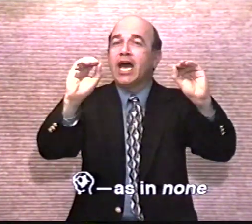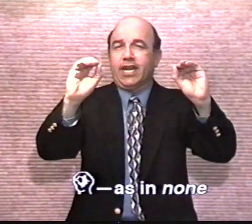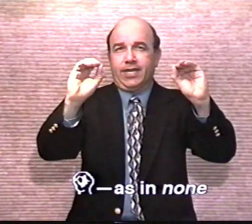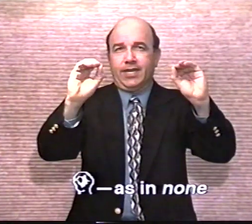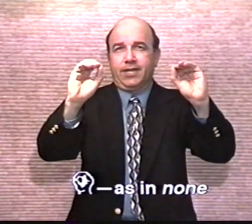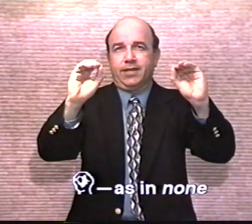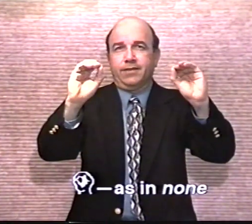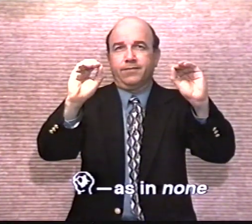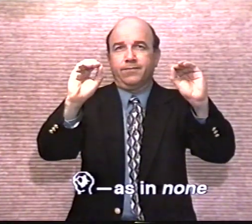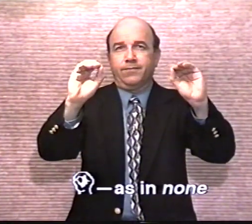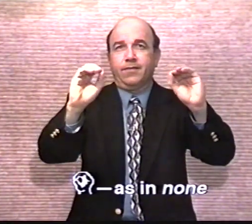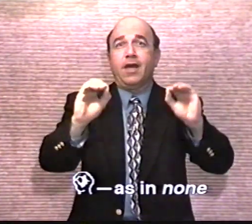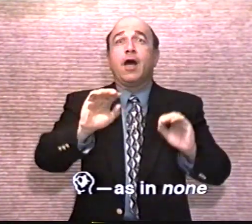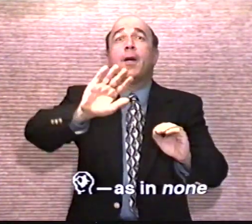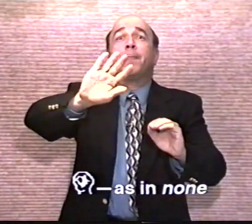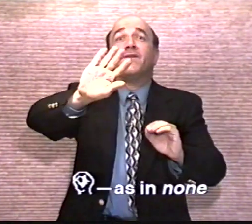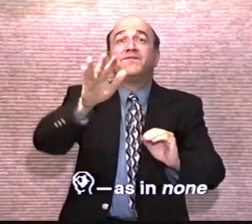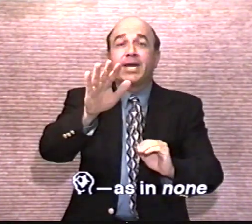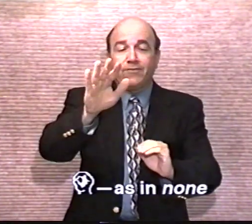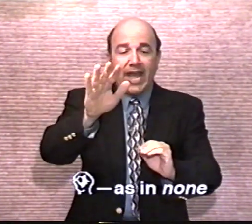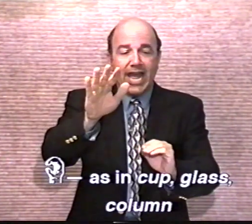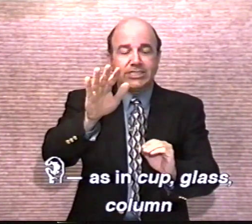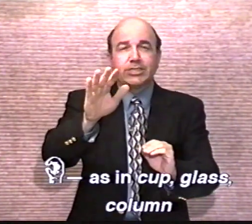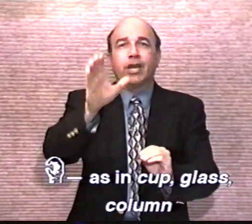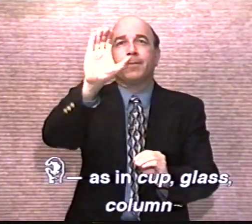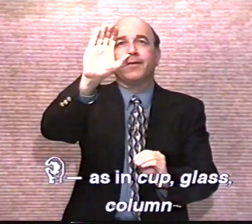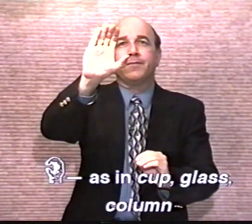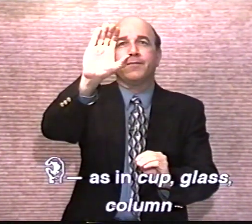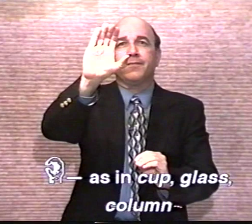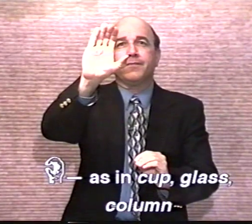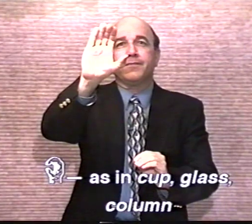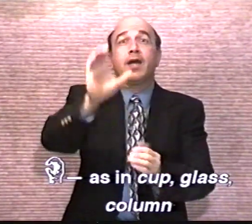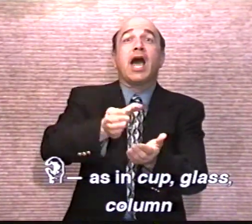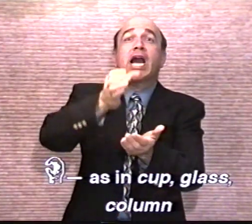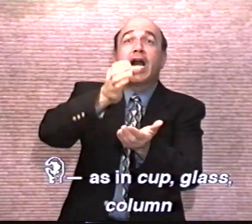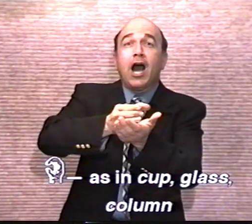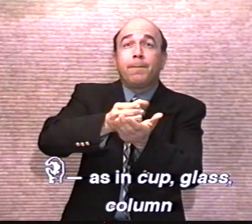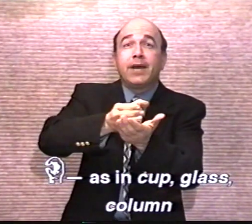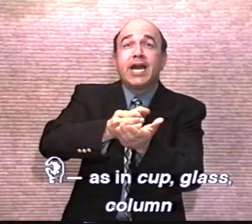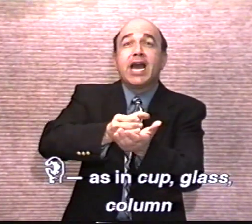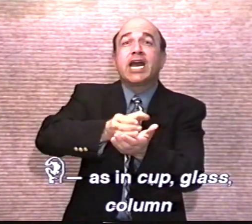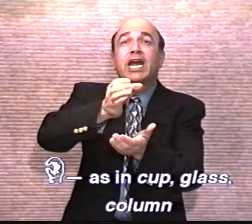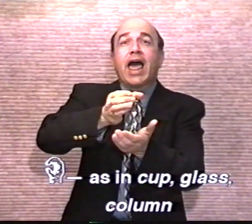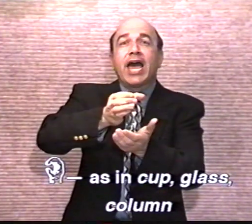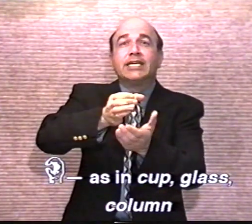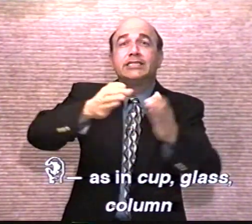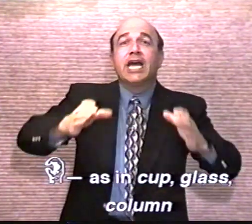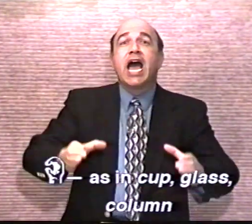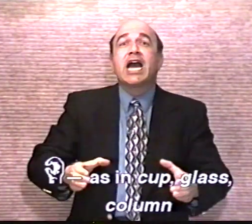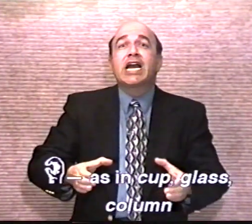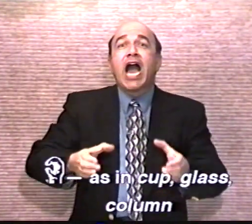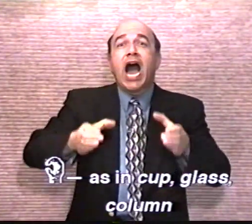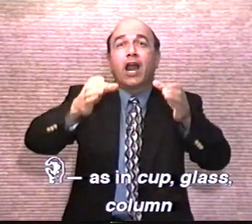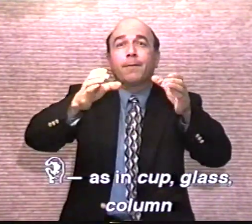none. The fifth hand shape, cup, glass, column.